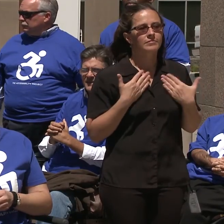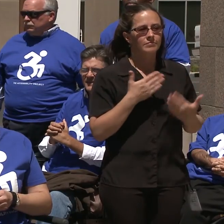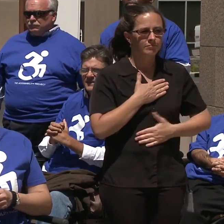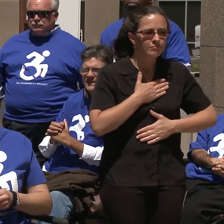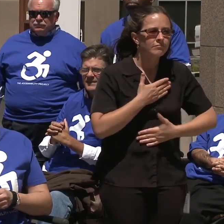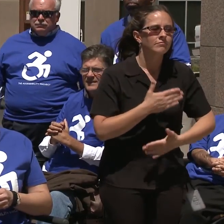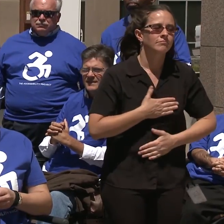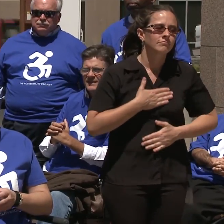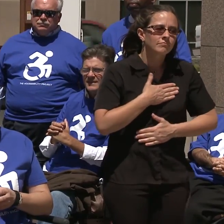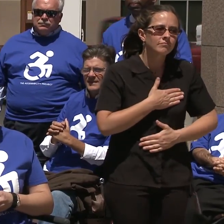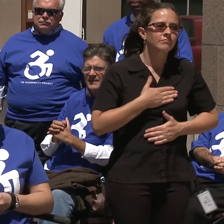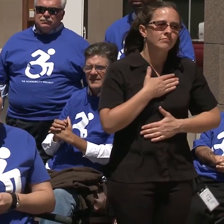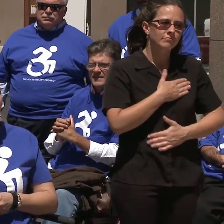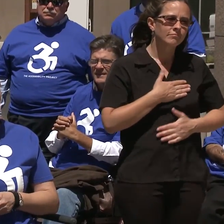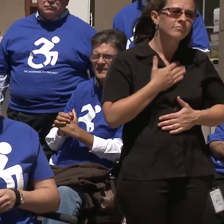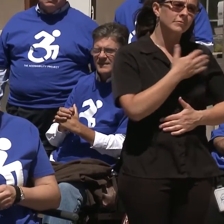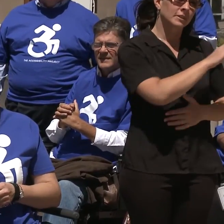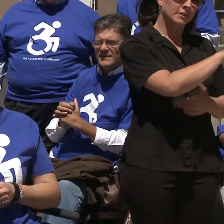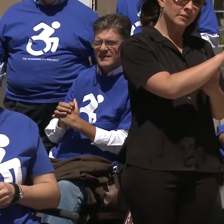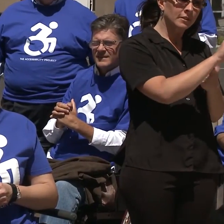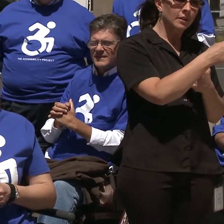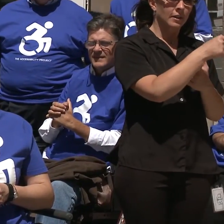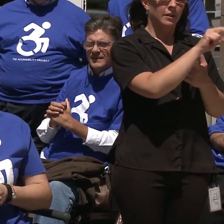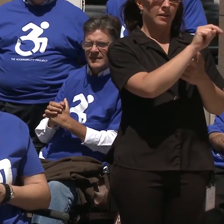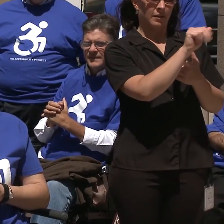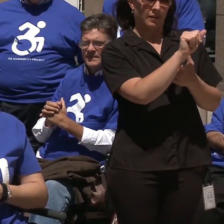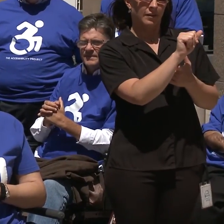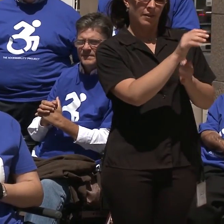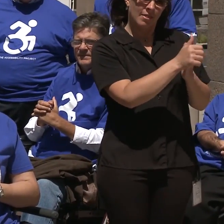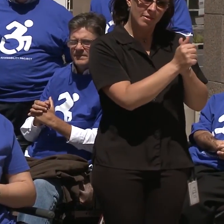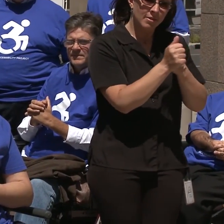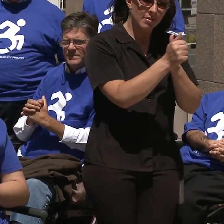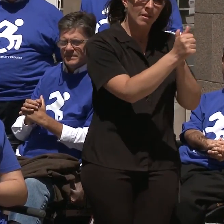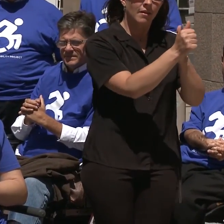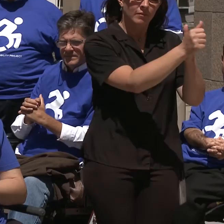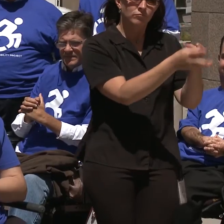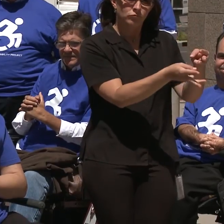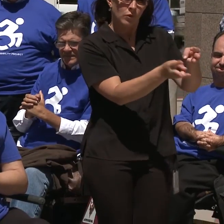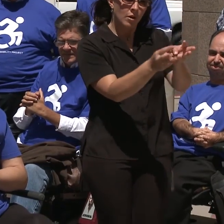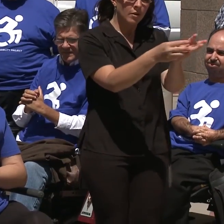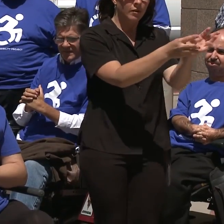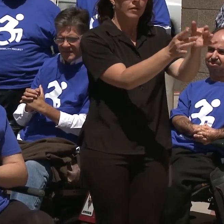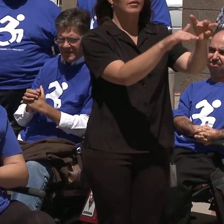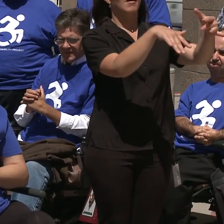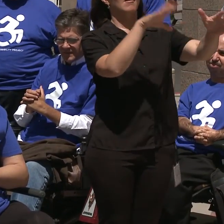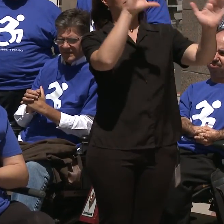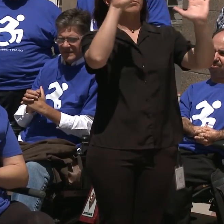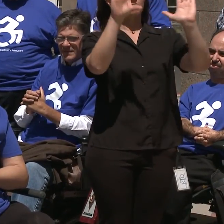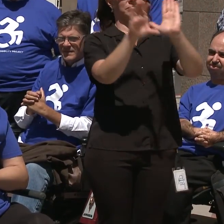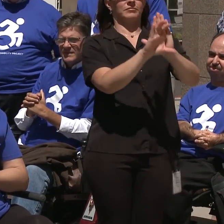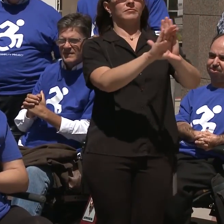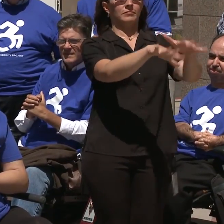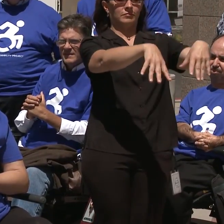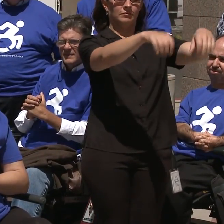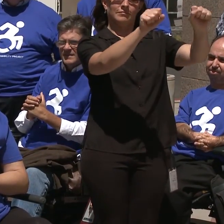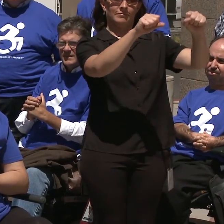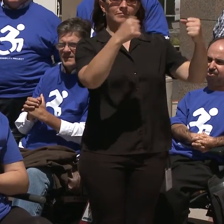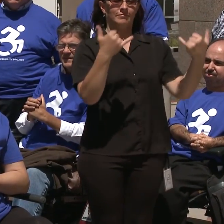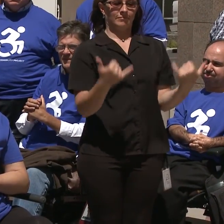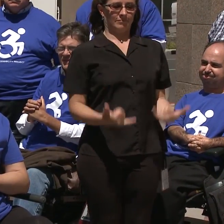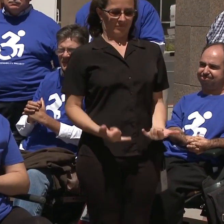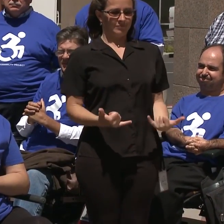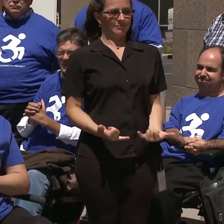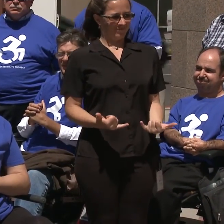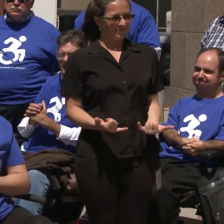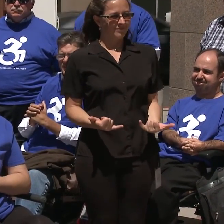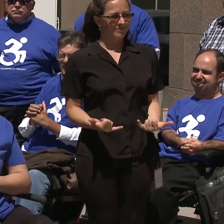way in this vision, and I'm grateful to all of our businesses and to our city for recognizing that any investment in